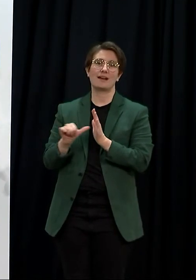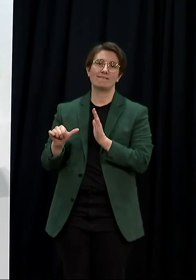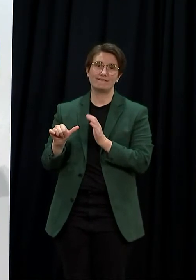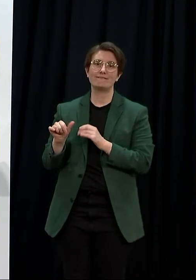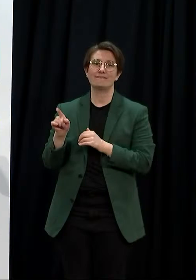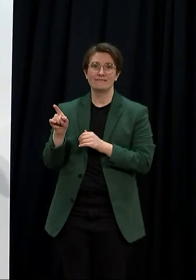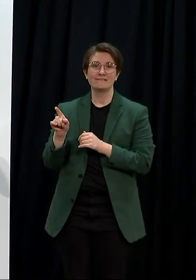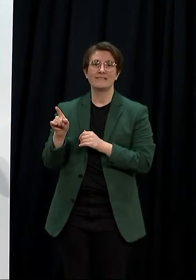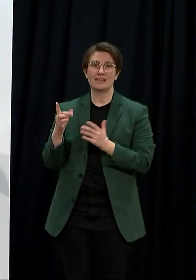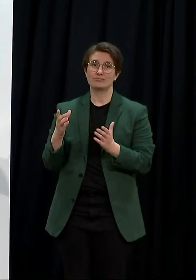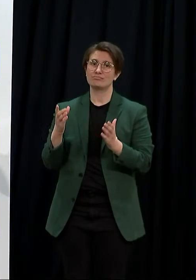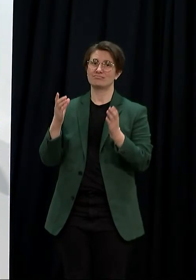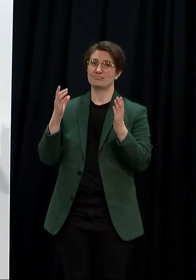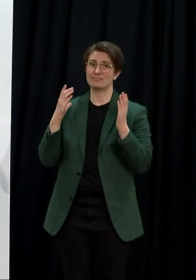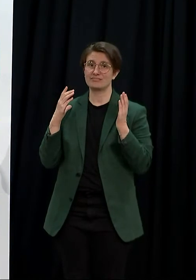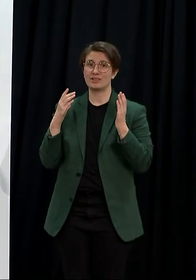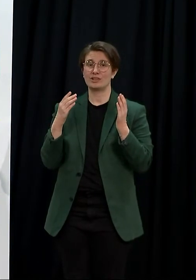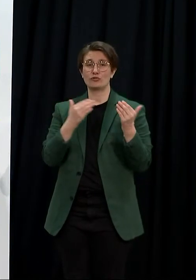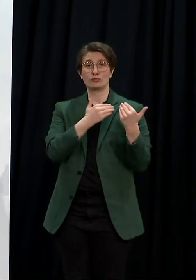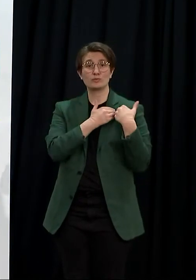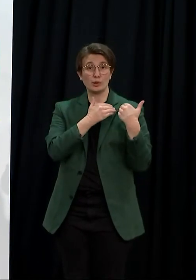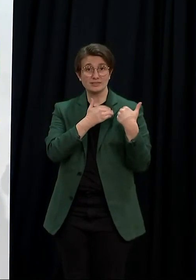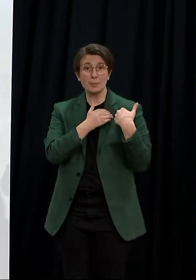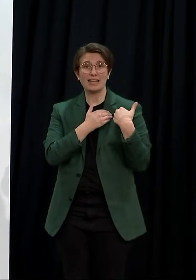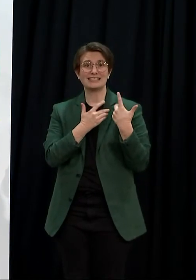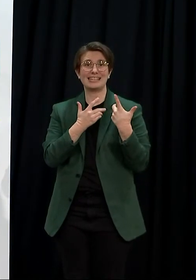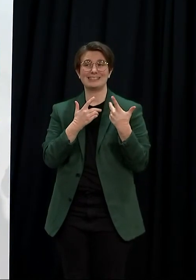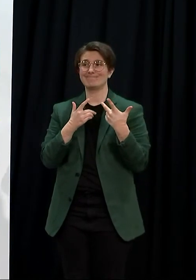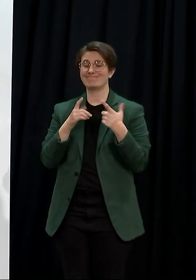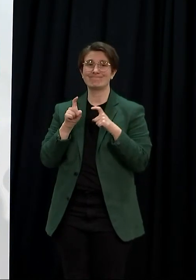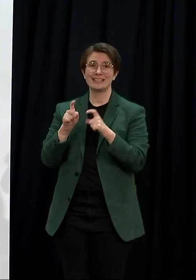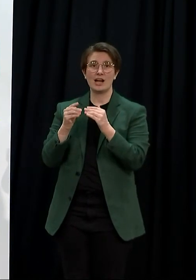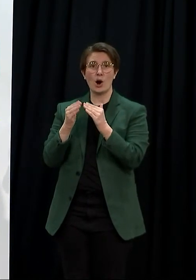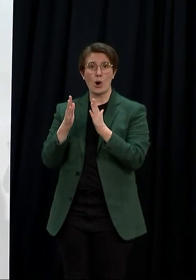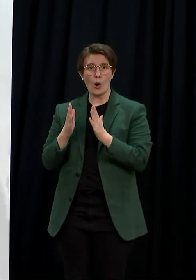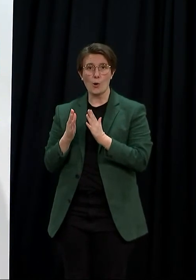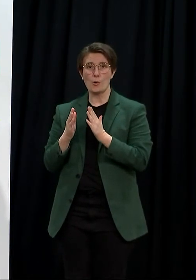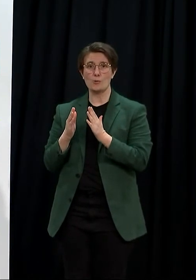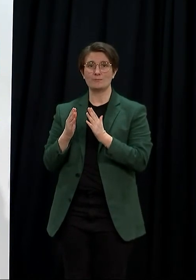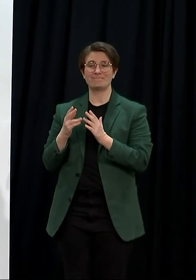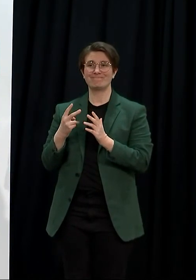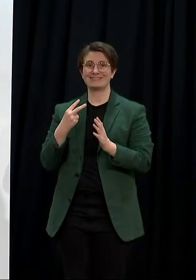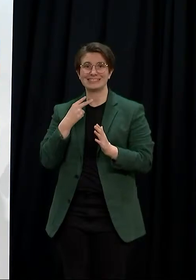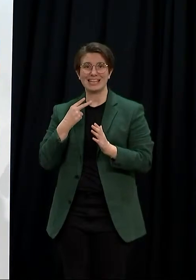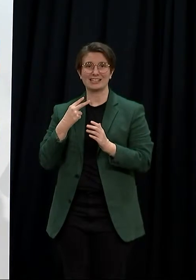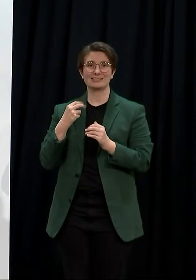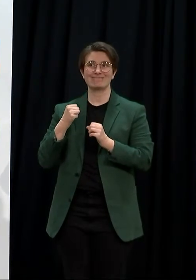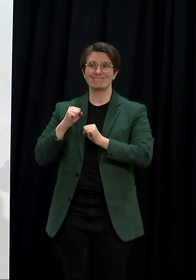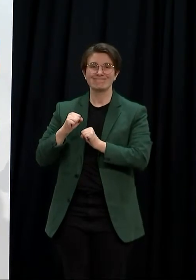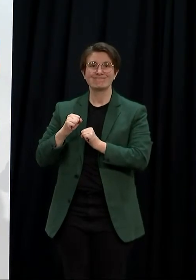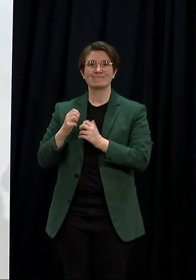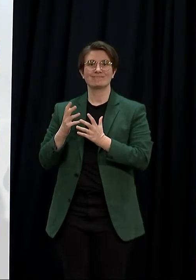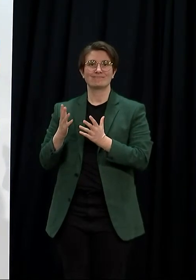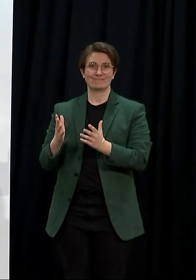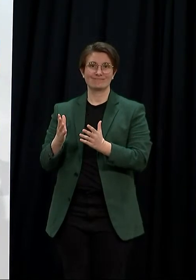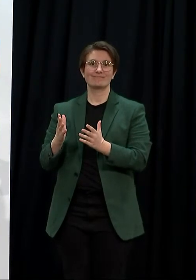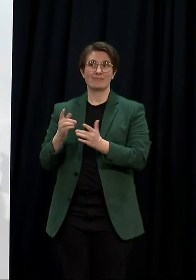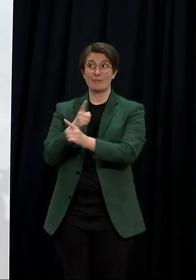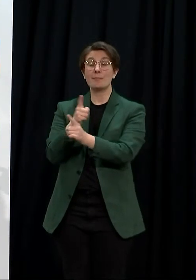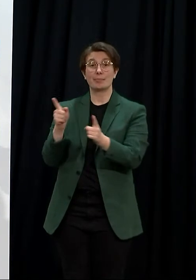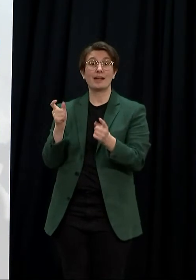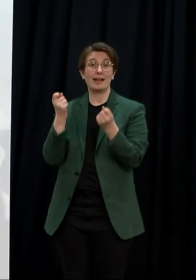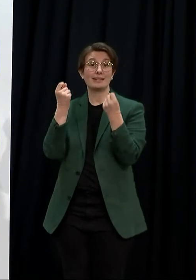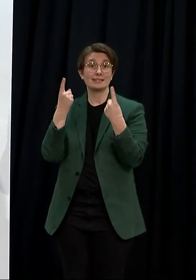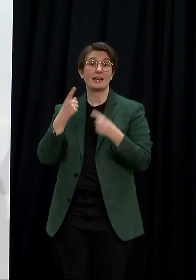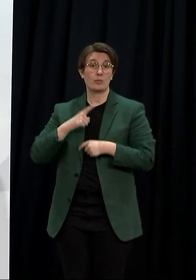they are carrying for us. But the constant reporting I get is that by and large the compliance is still really good because people understand why